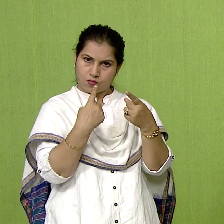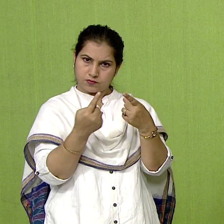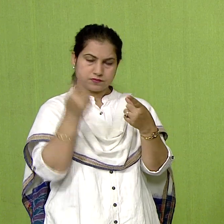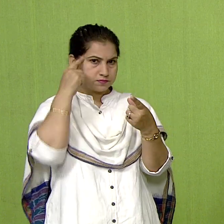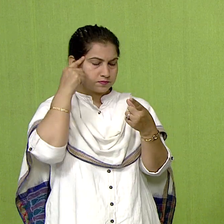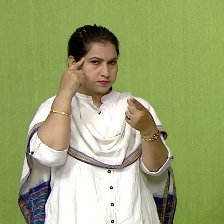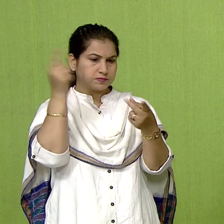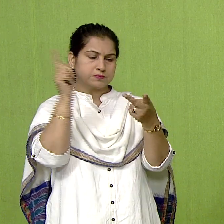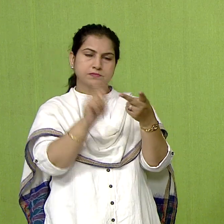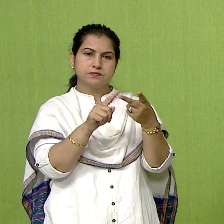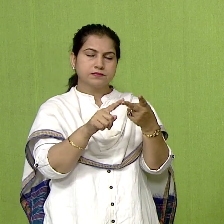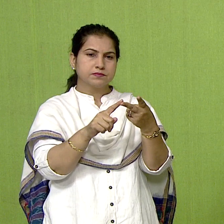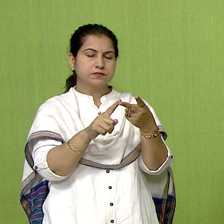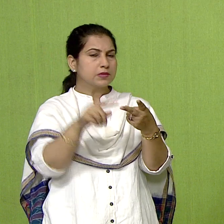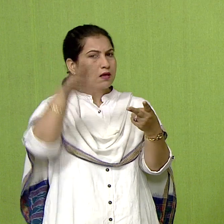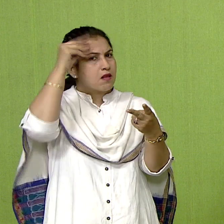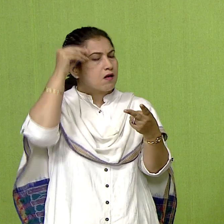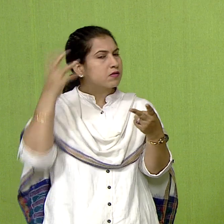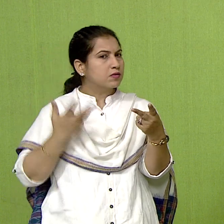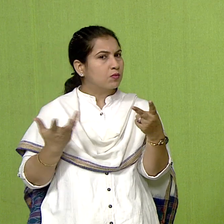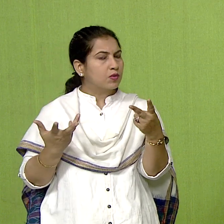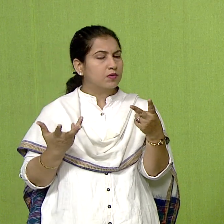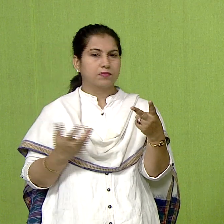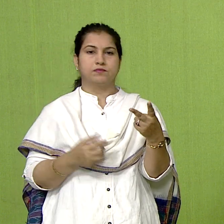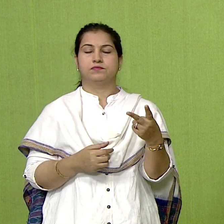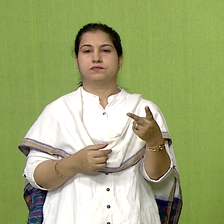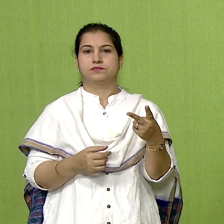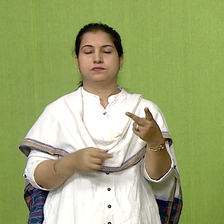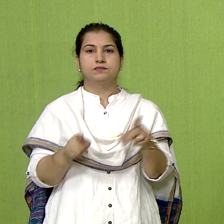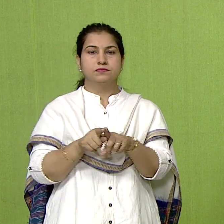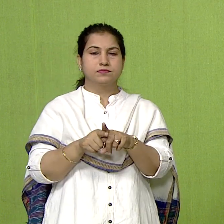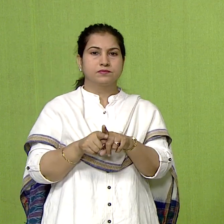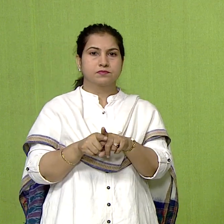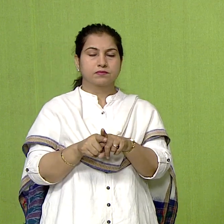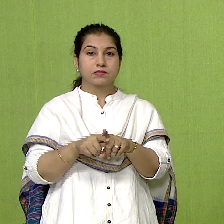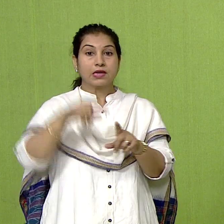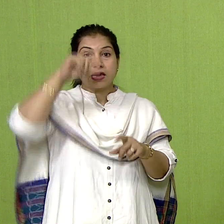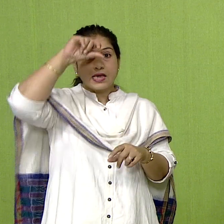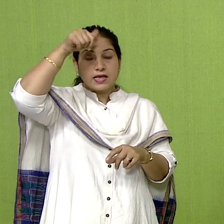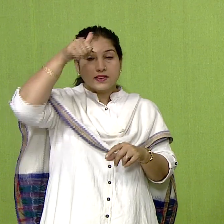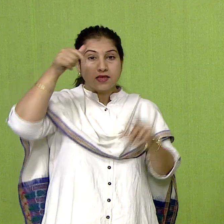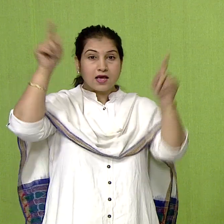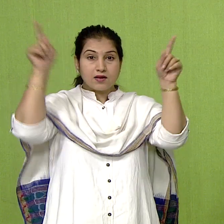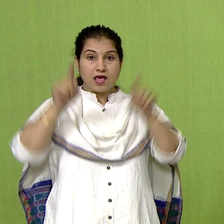Second, we learned about birth of the Indian National